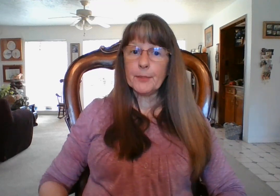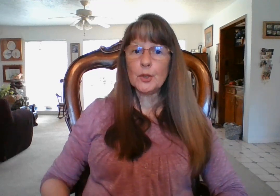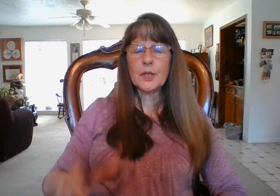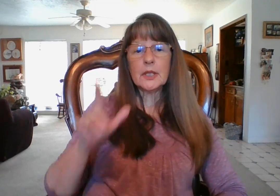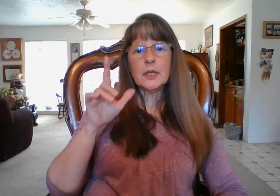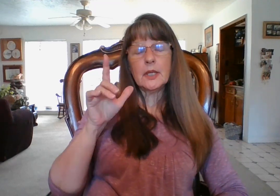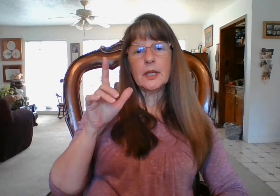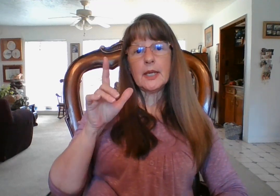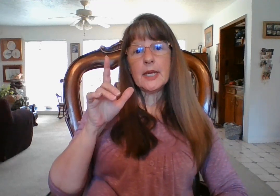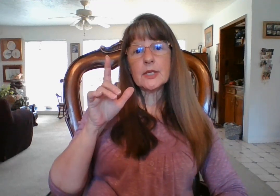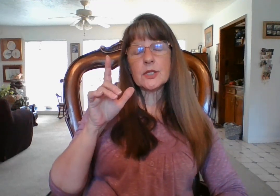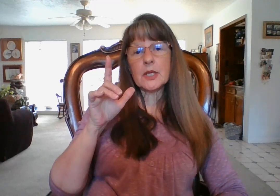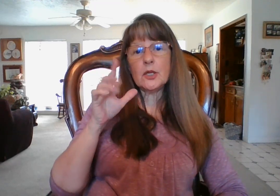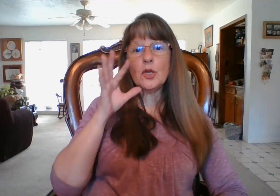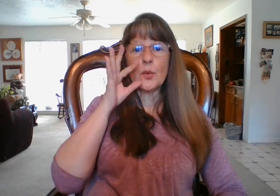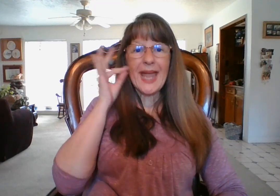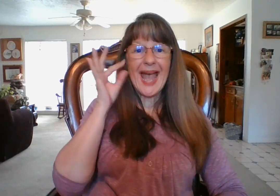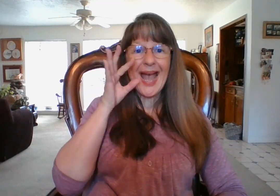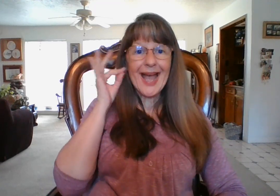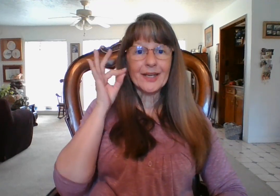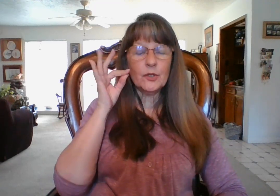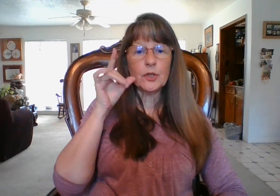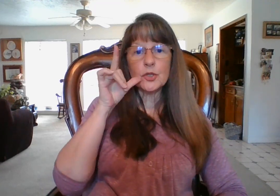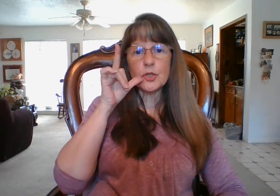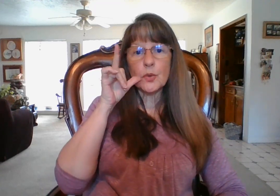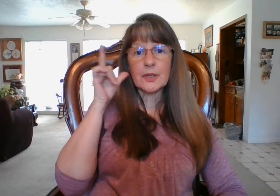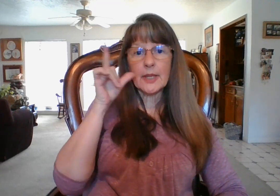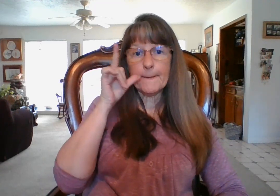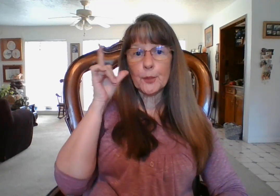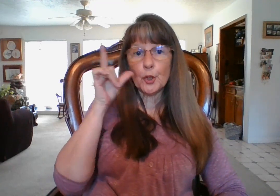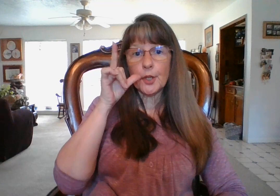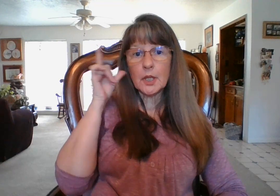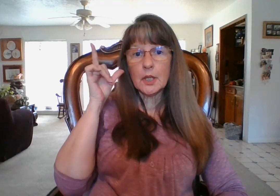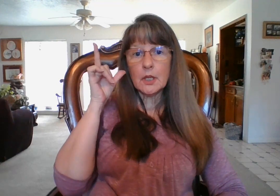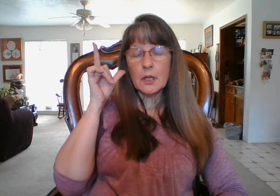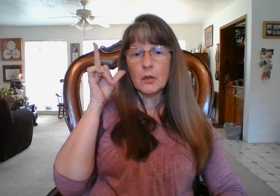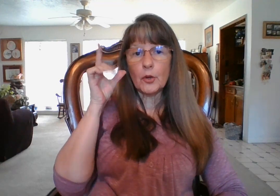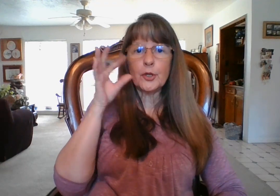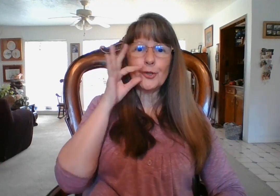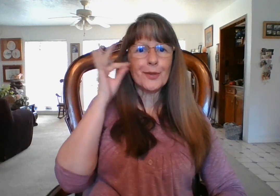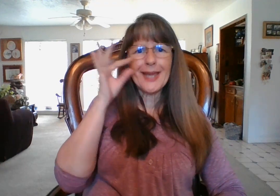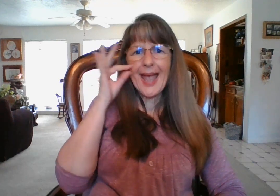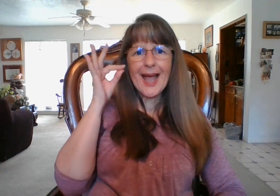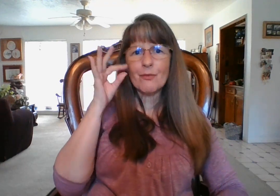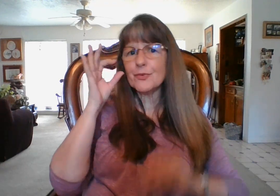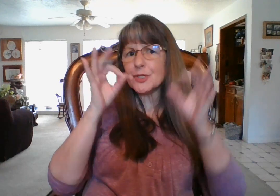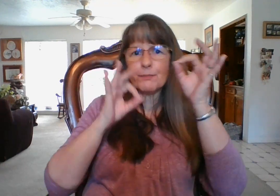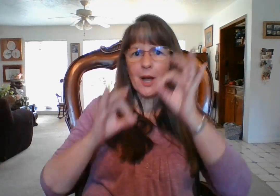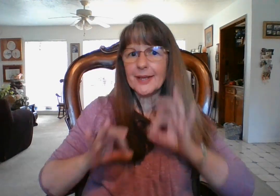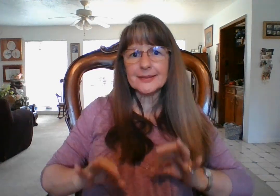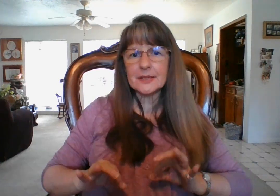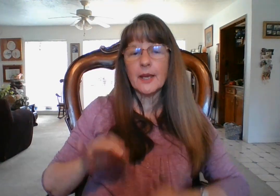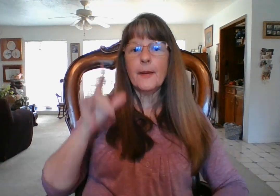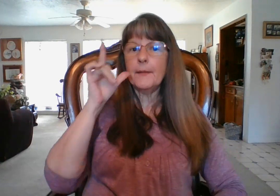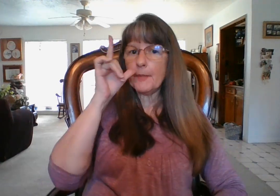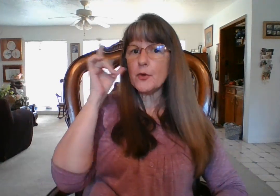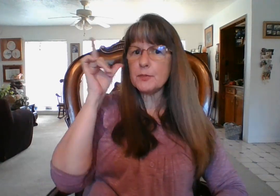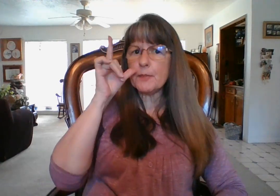leopard is, cat. You can do a leopard or you can do a cat with spots. But most people